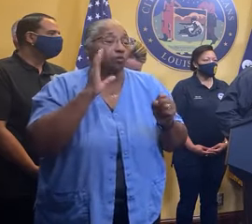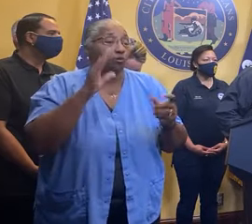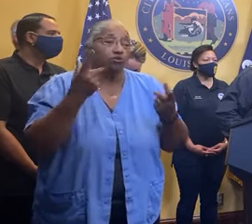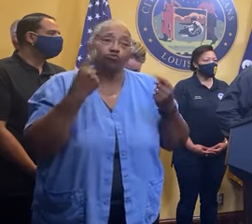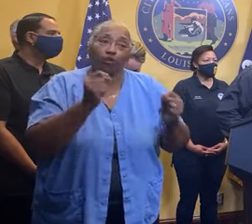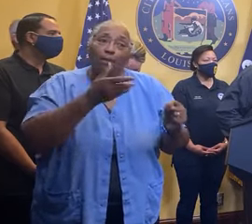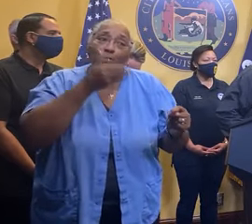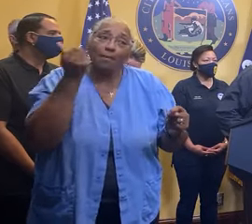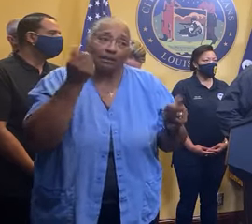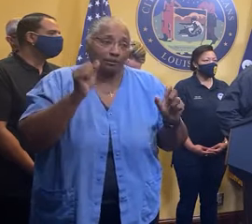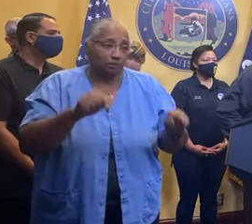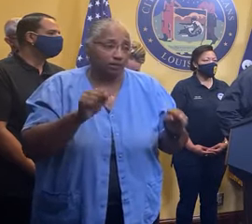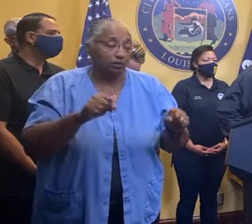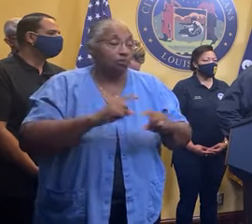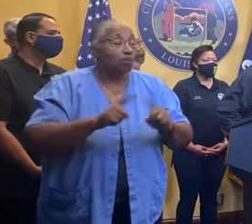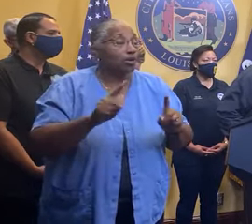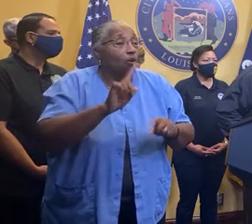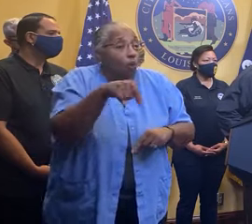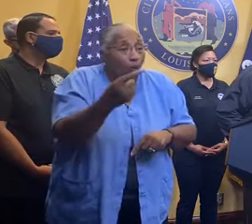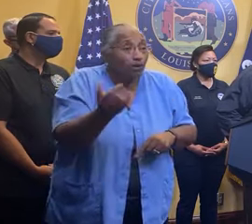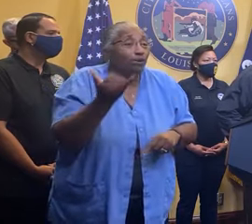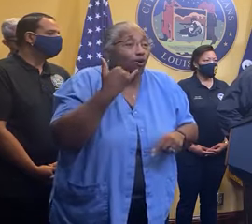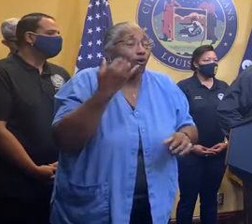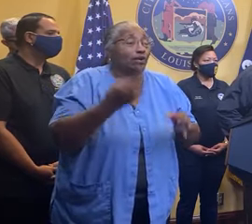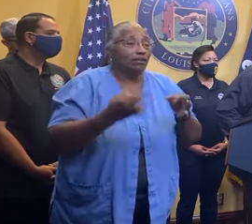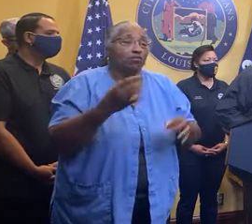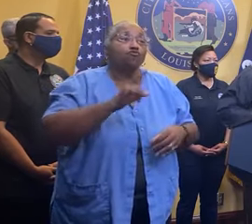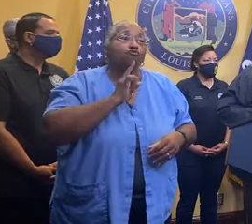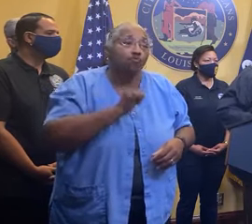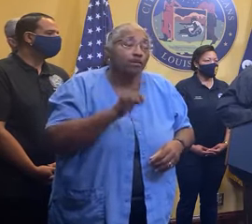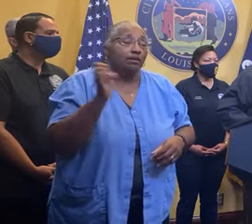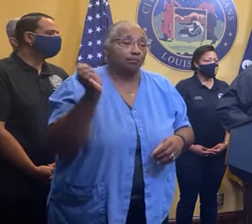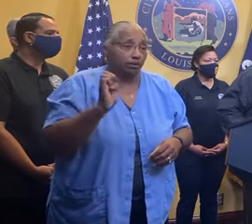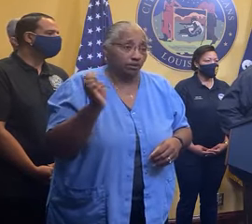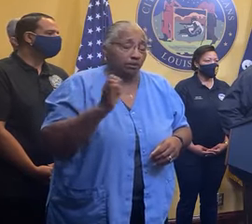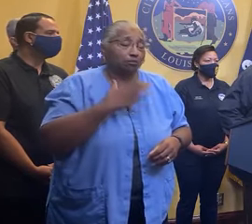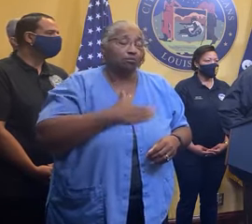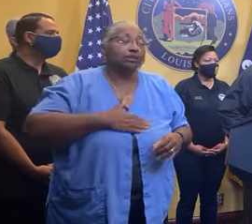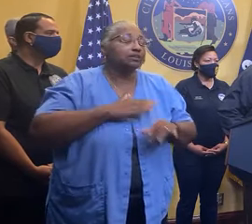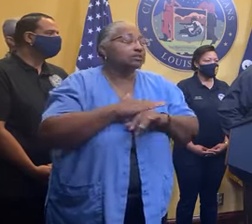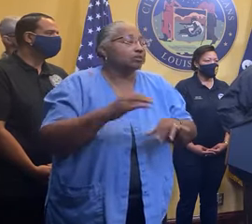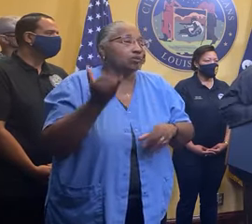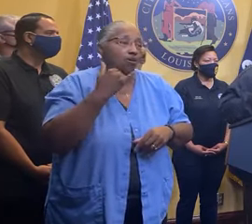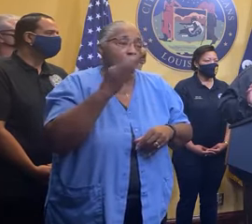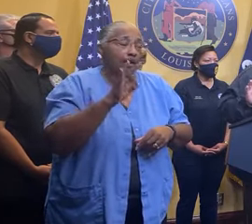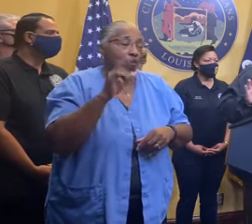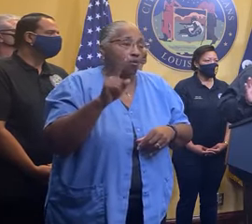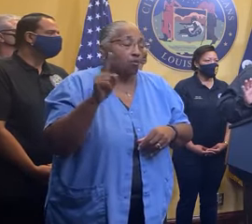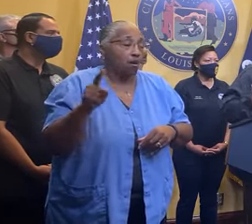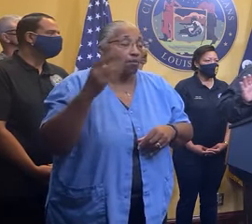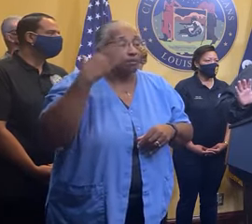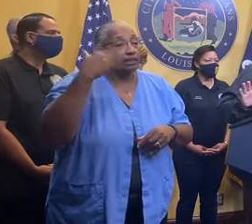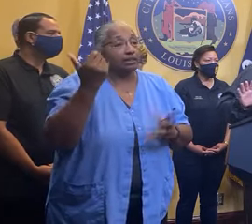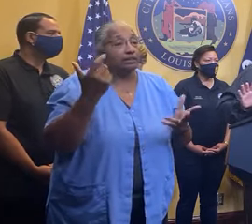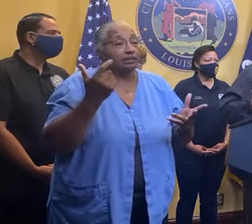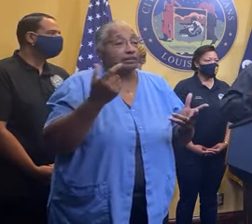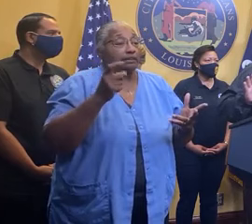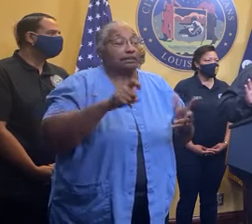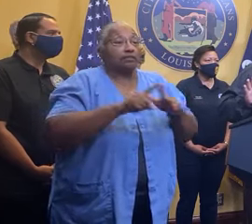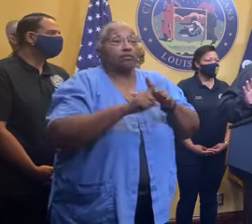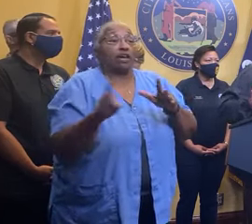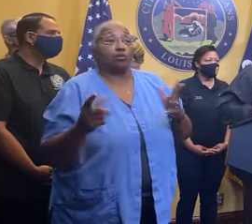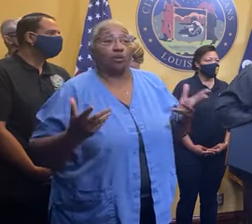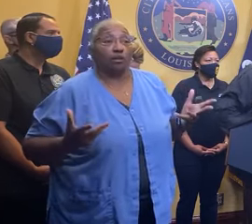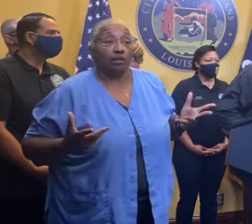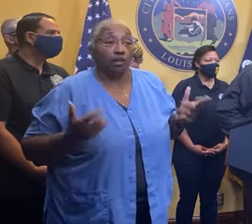to do so. But please only call us when you absolutely have an emergency. Please don't call 911 also because you didn't evacuate and